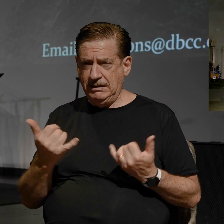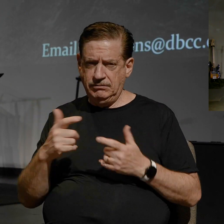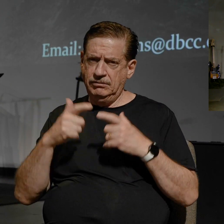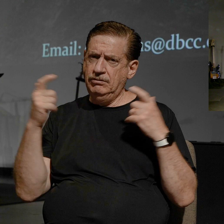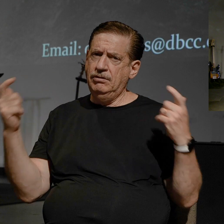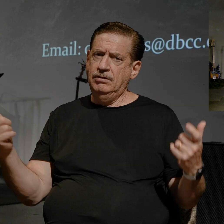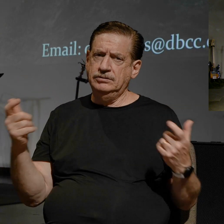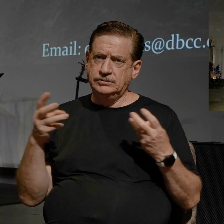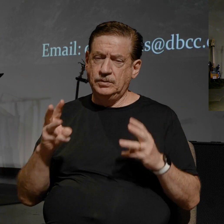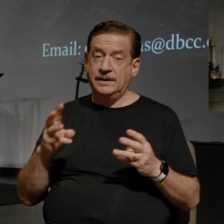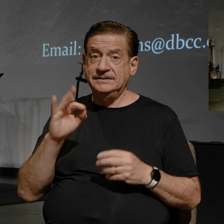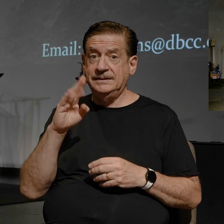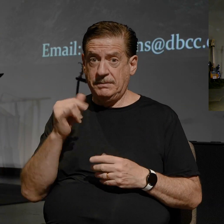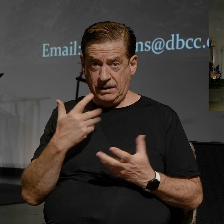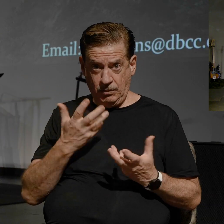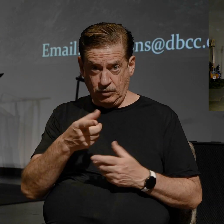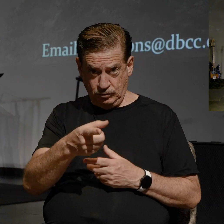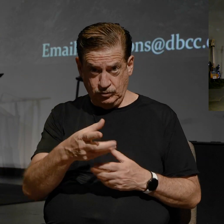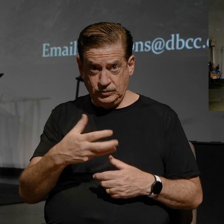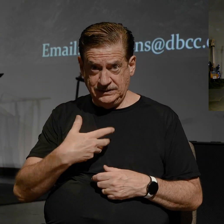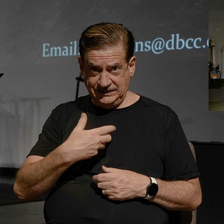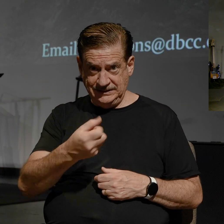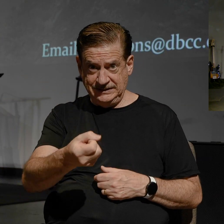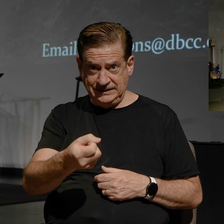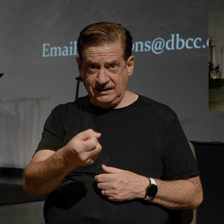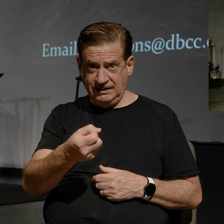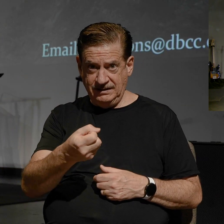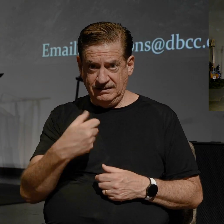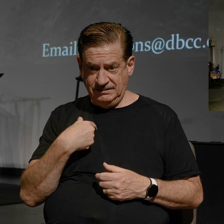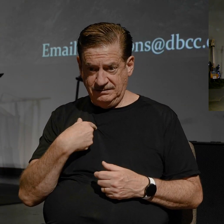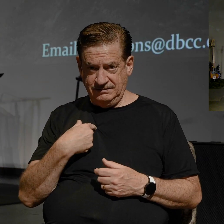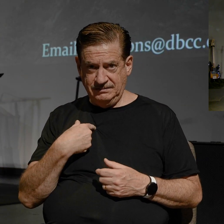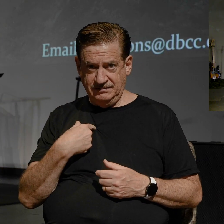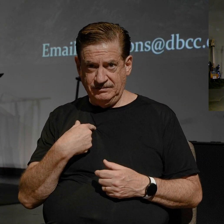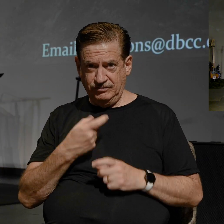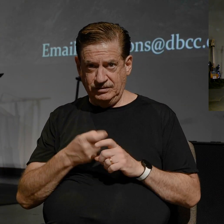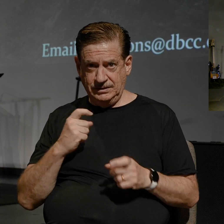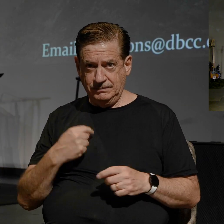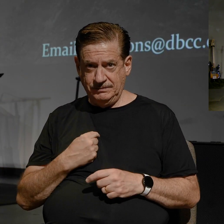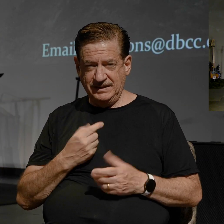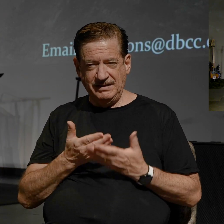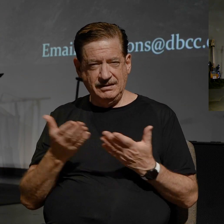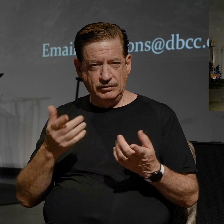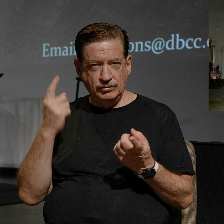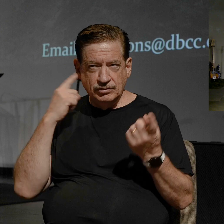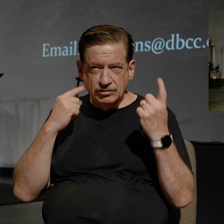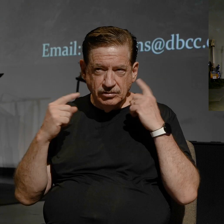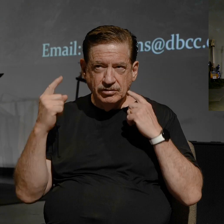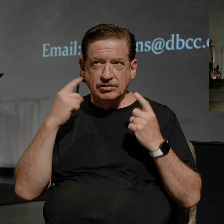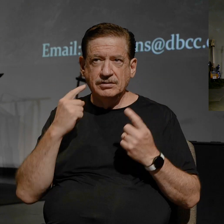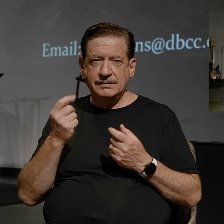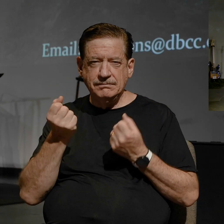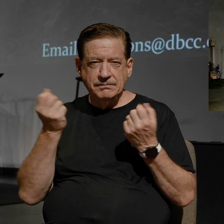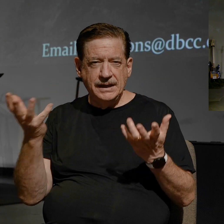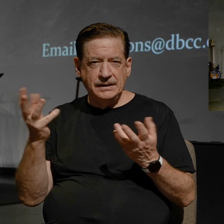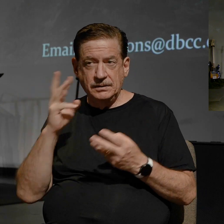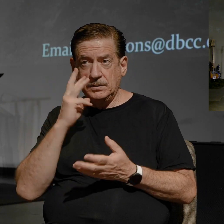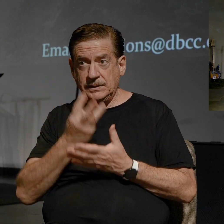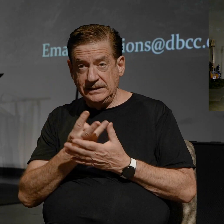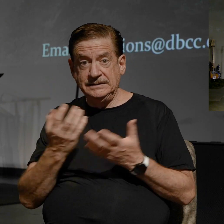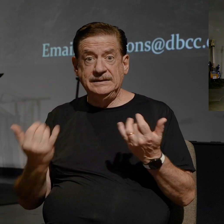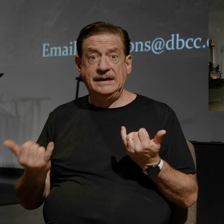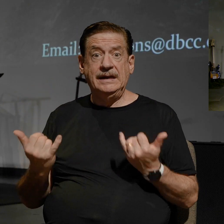way. Timothy, I want you to take the things that you have heard from me, things you've heard in front of many witnesses, and